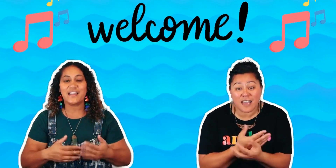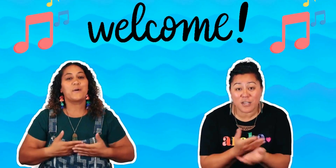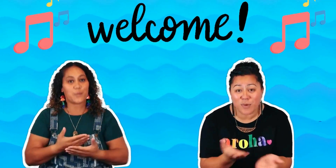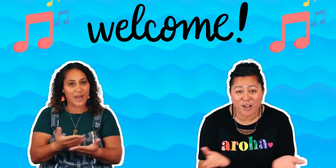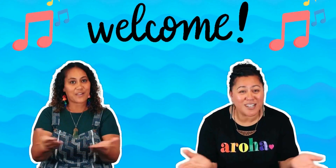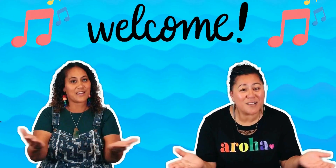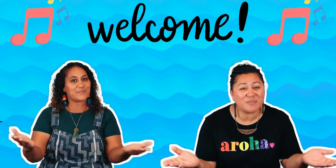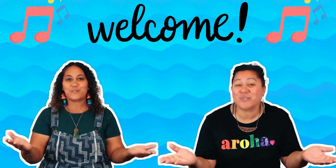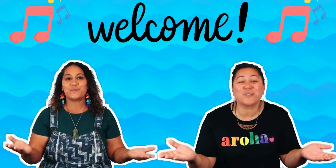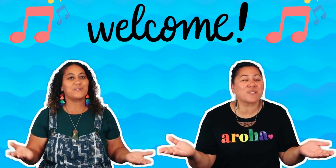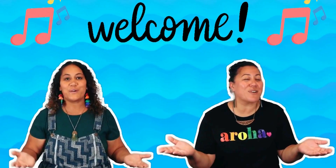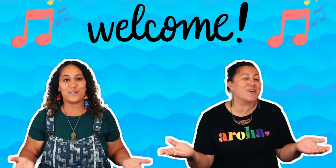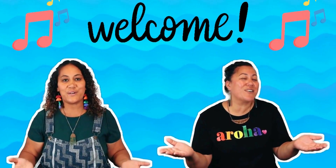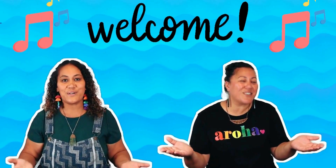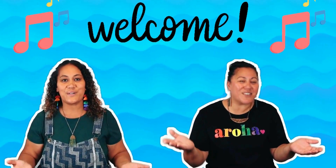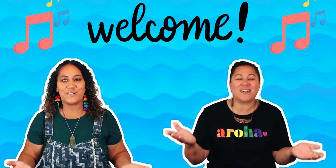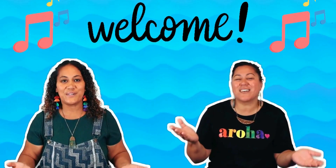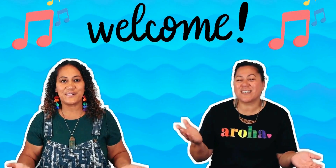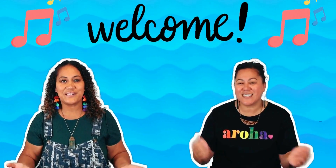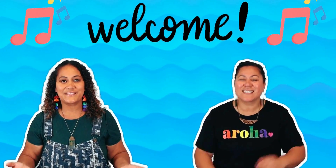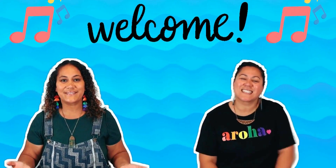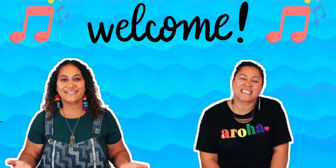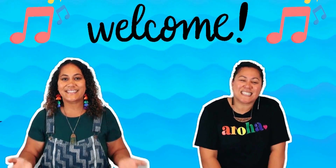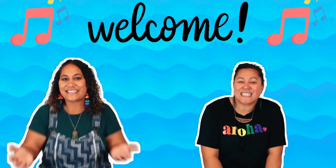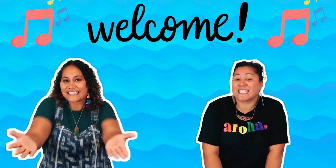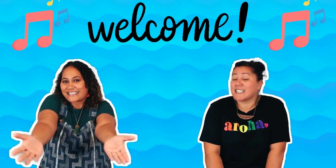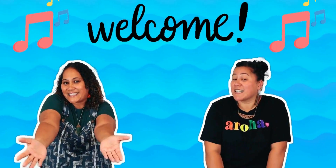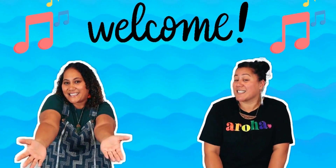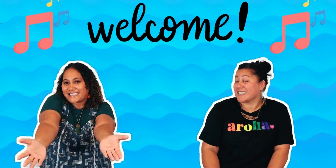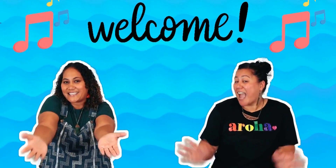Haramai. Welcome to you all.